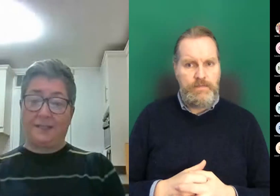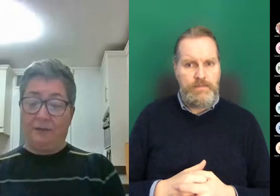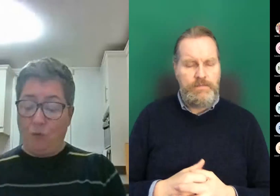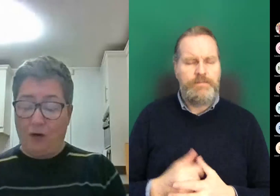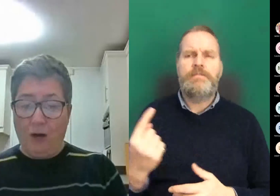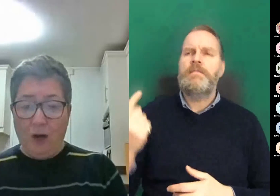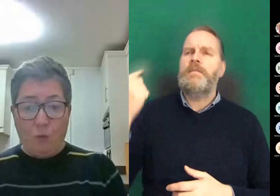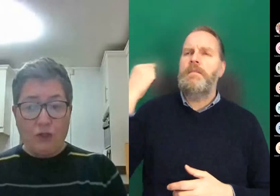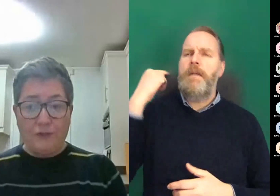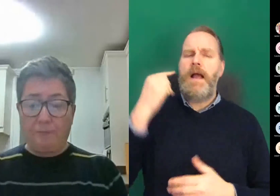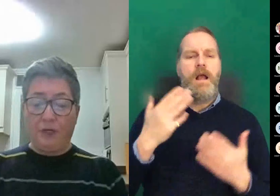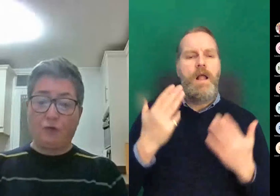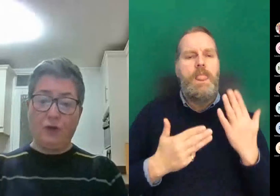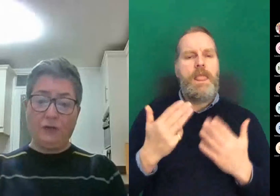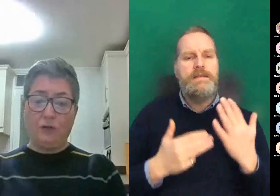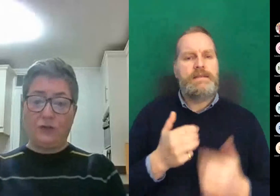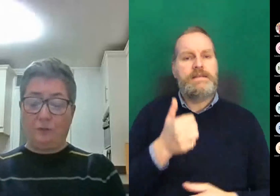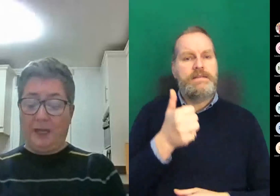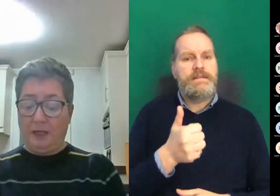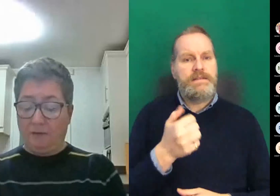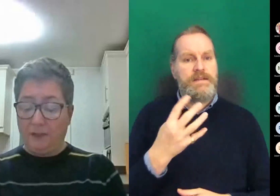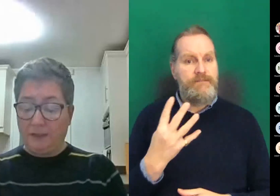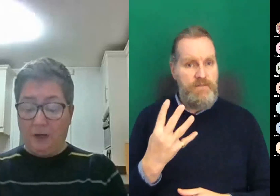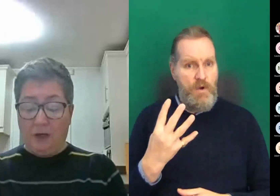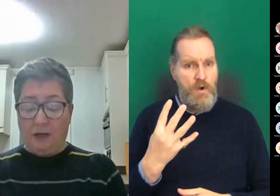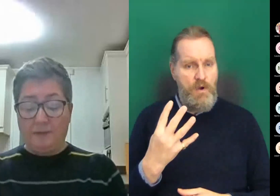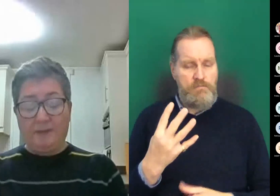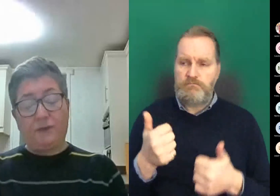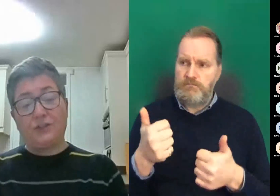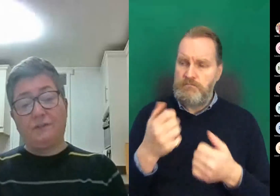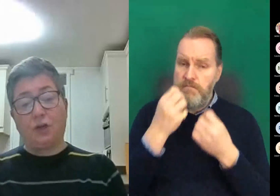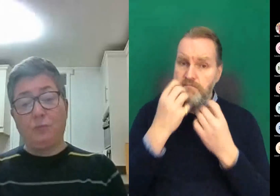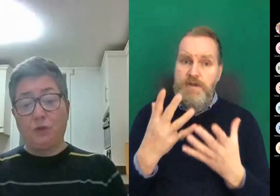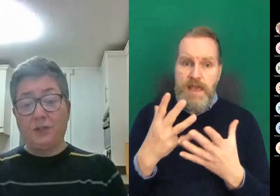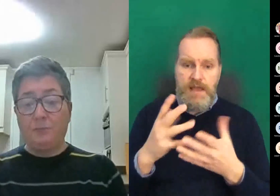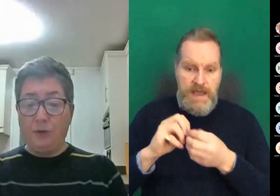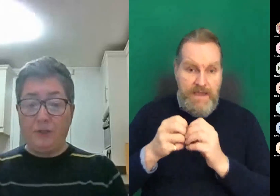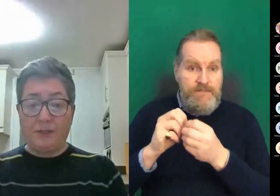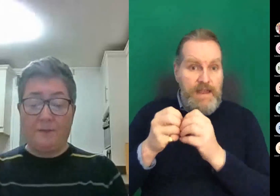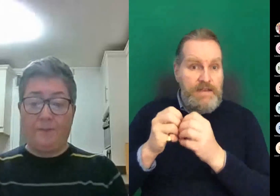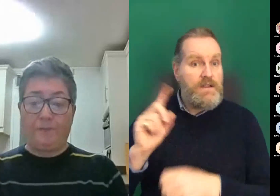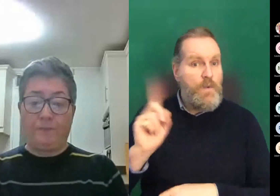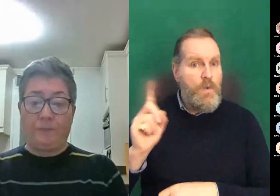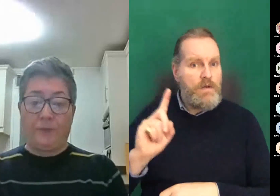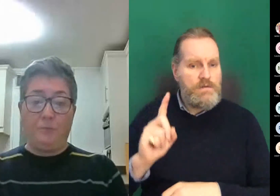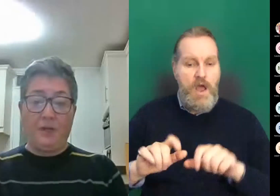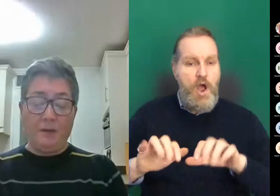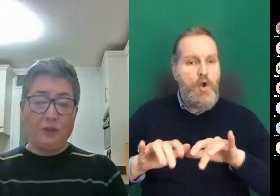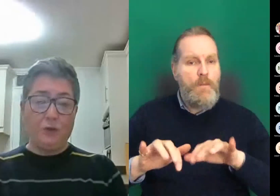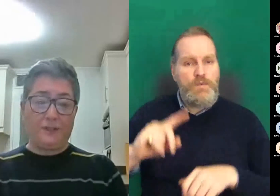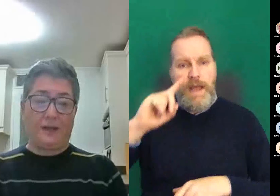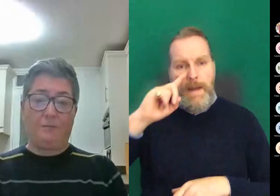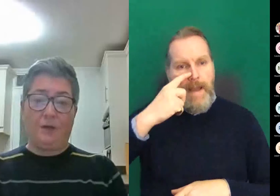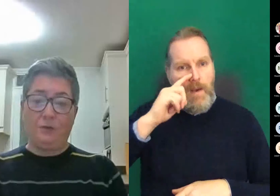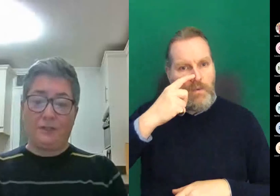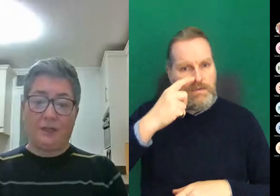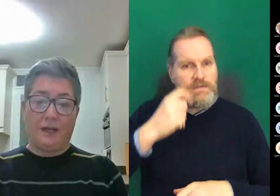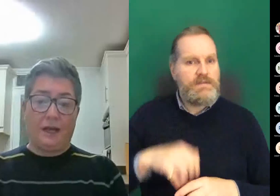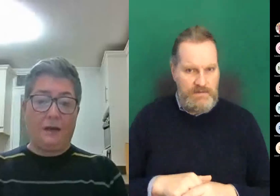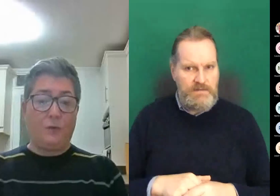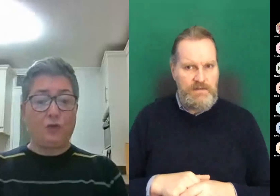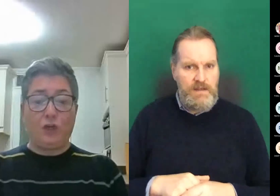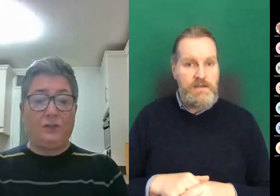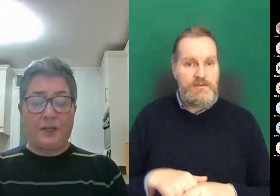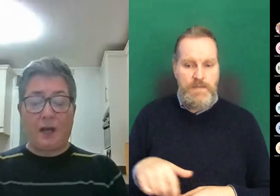in 1964, which has been of great use to many of us, it was the first ever computer mouse. Now, being able to use that